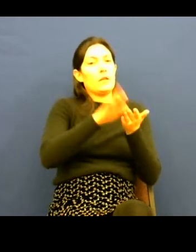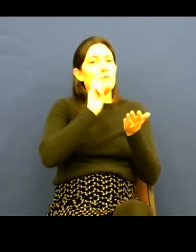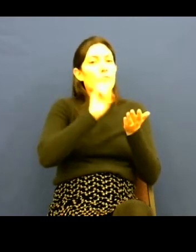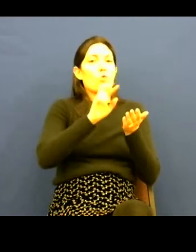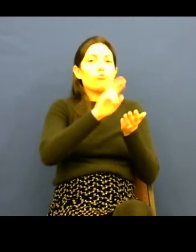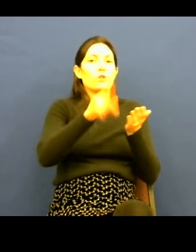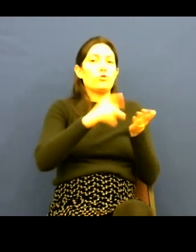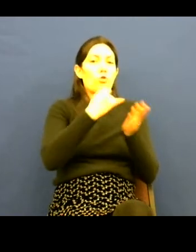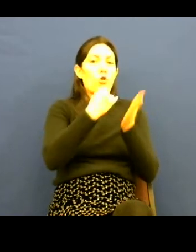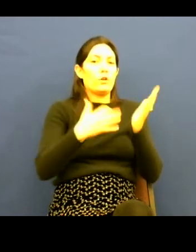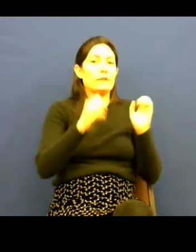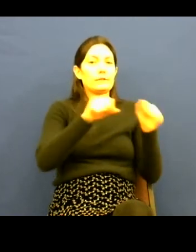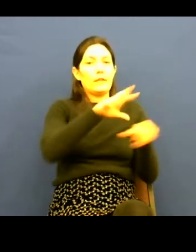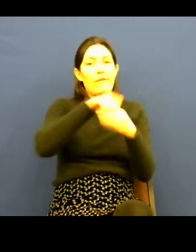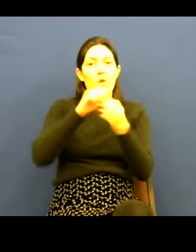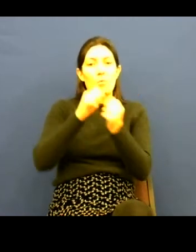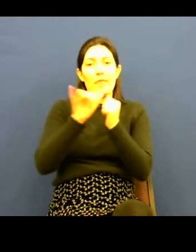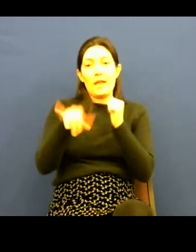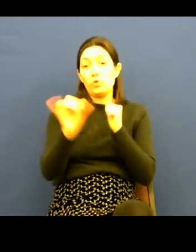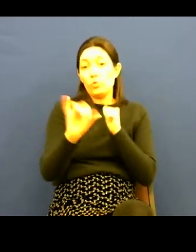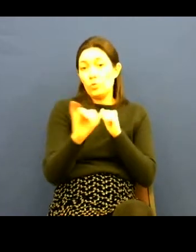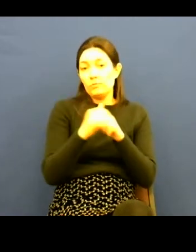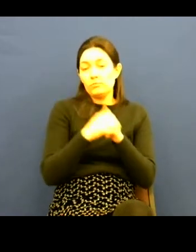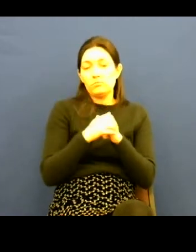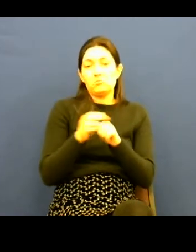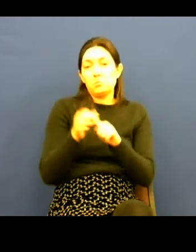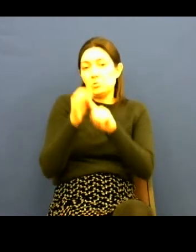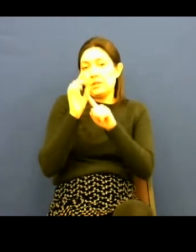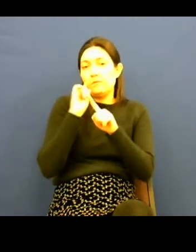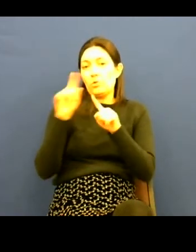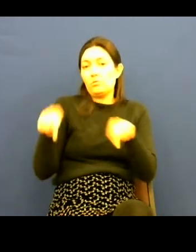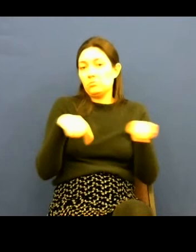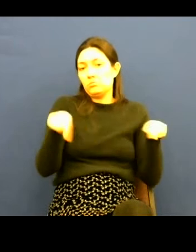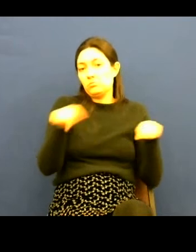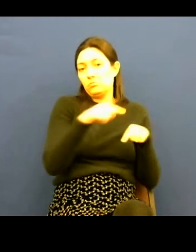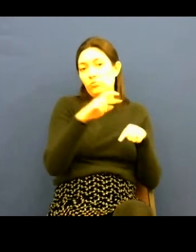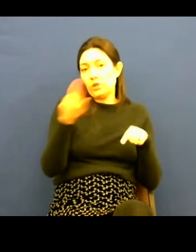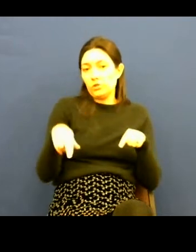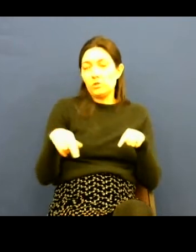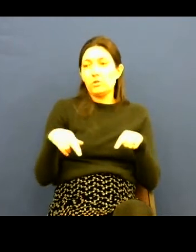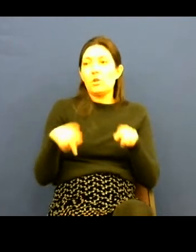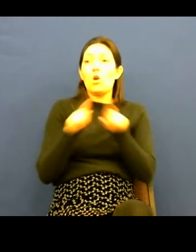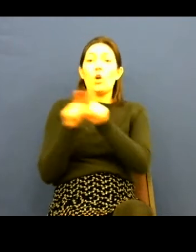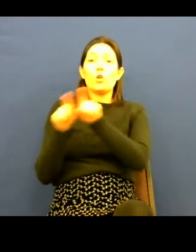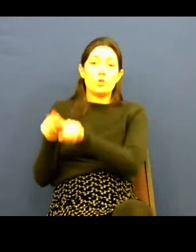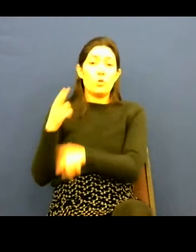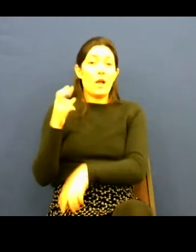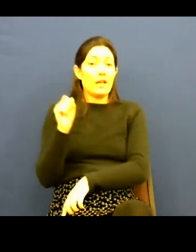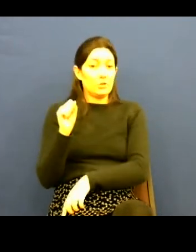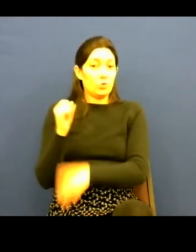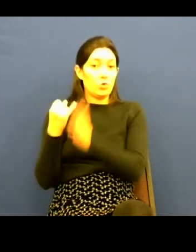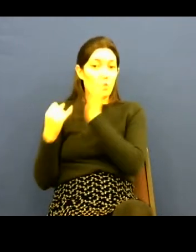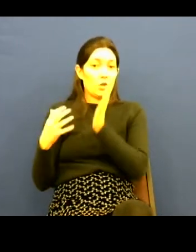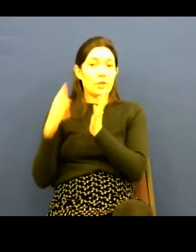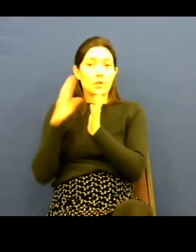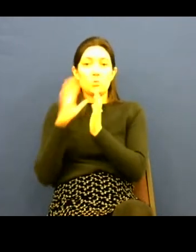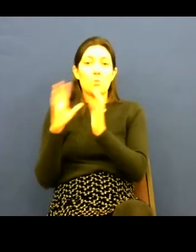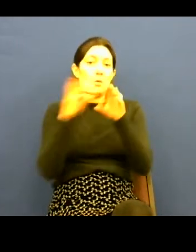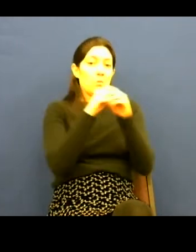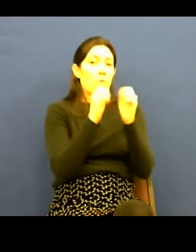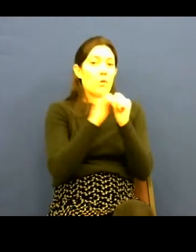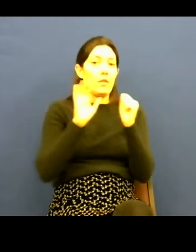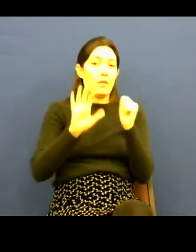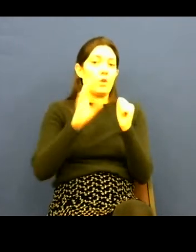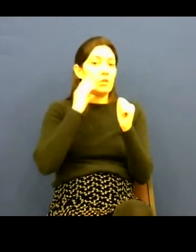in. We will have options for high school art classes to become part of the experience. So one town at a time